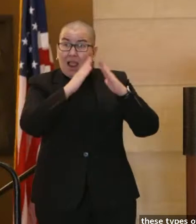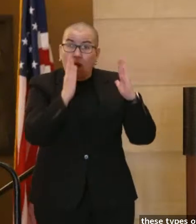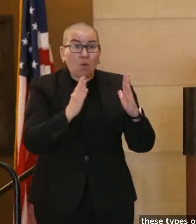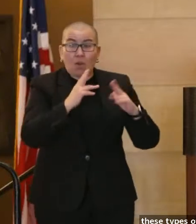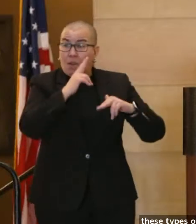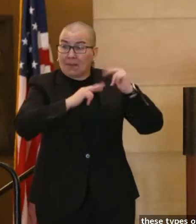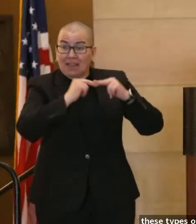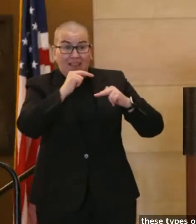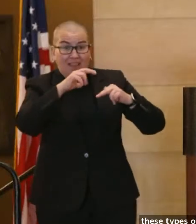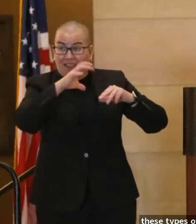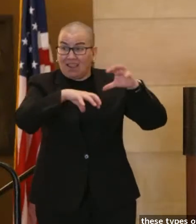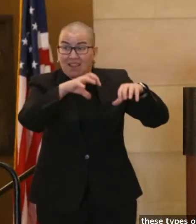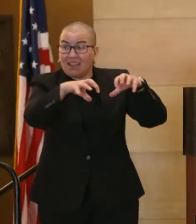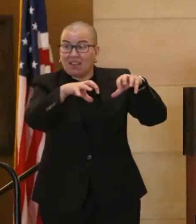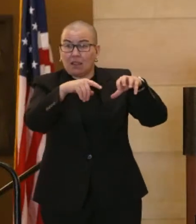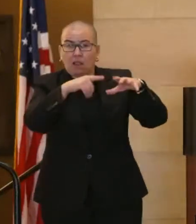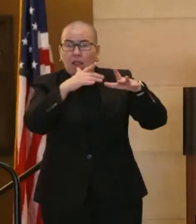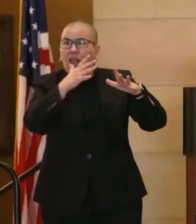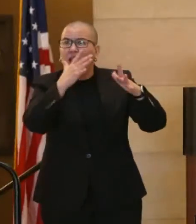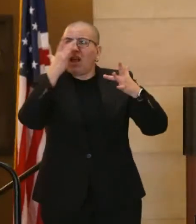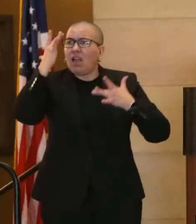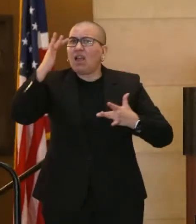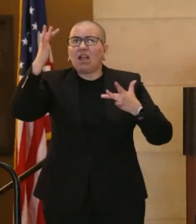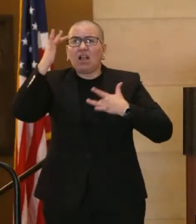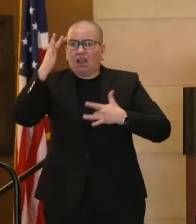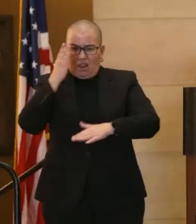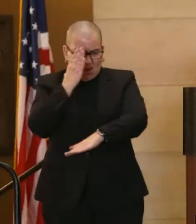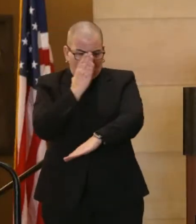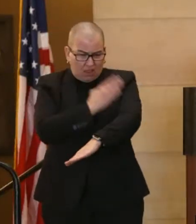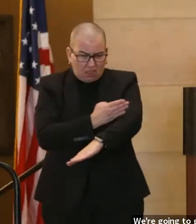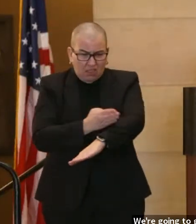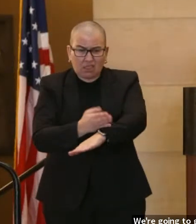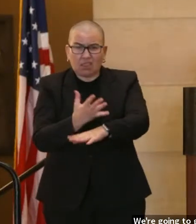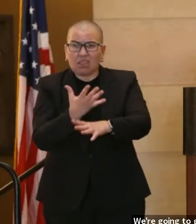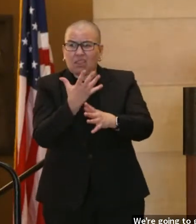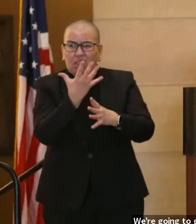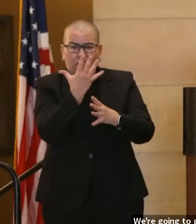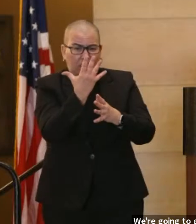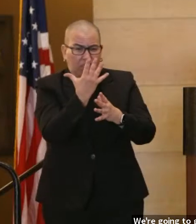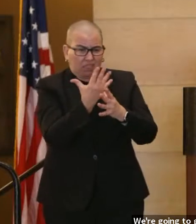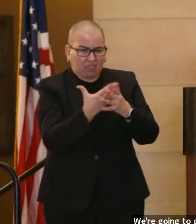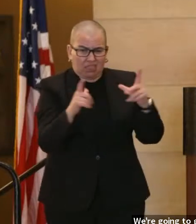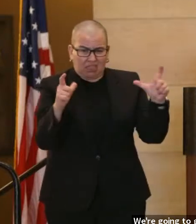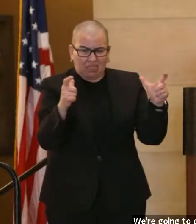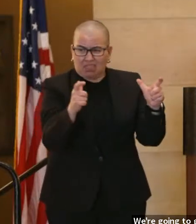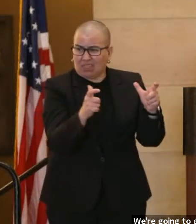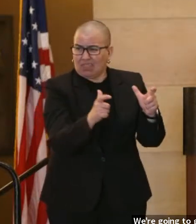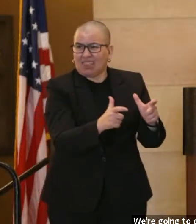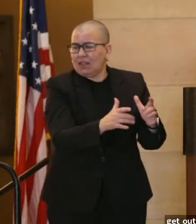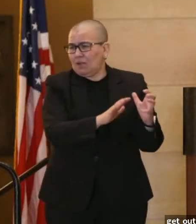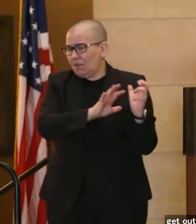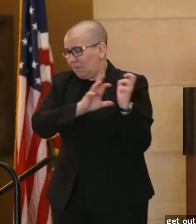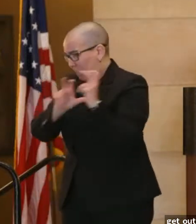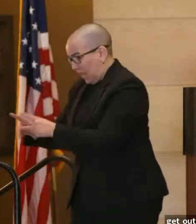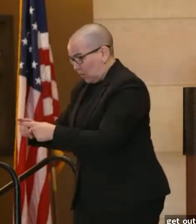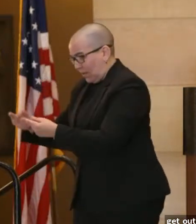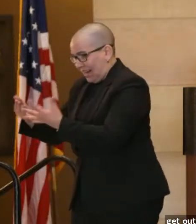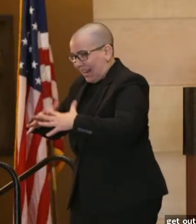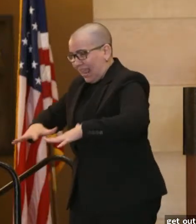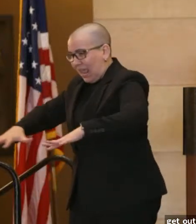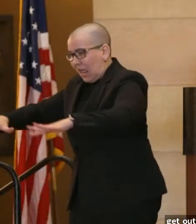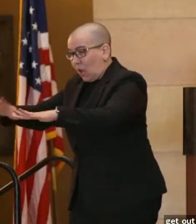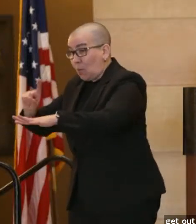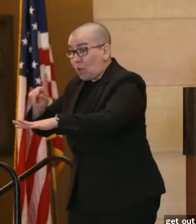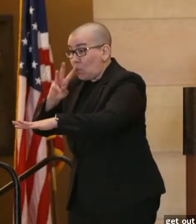die. We're going to get all kinds of diseases. So we have to get out there and give thanks for the land. We have to go down by the waters and pray for that